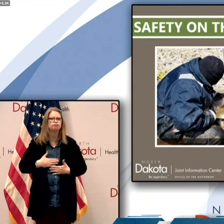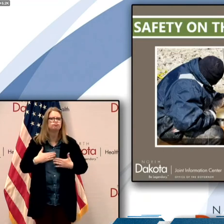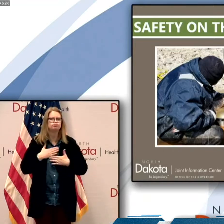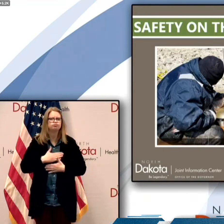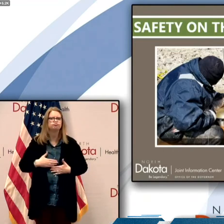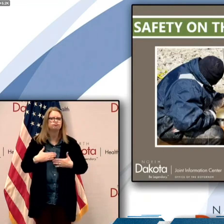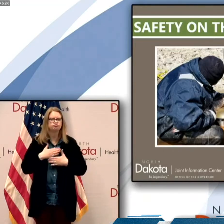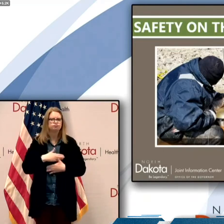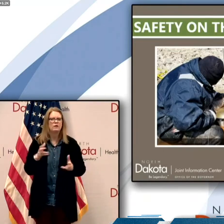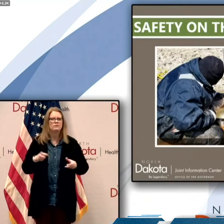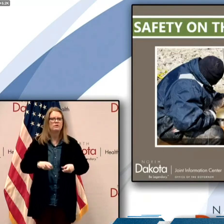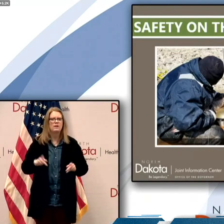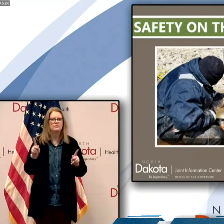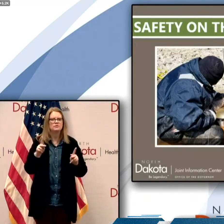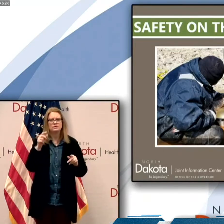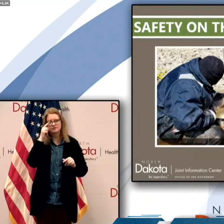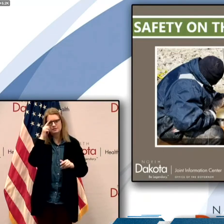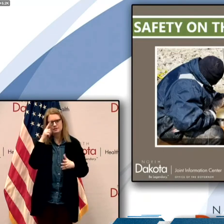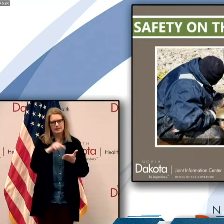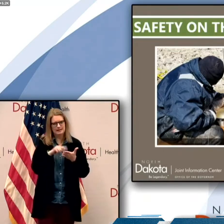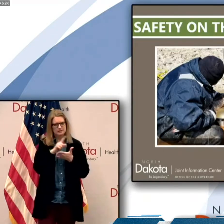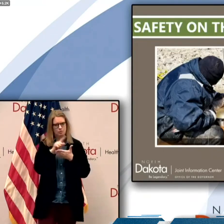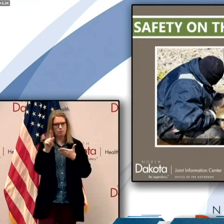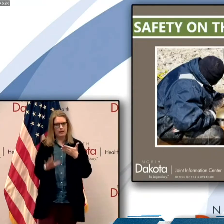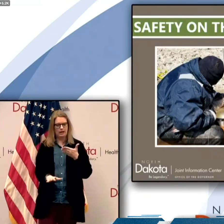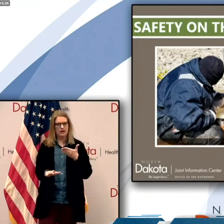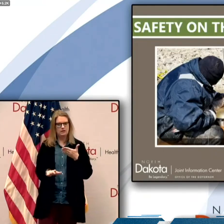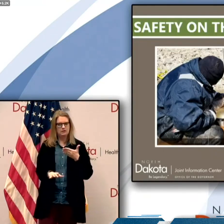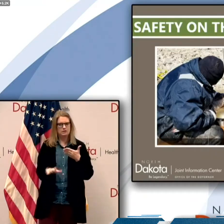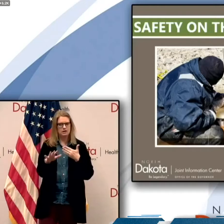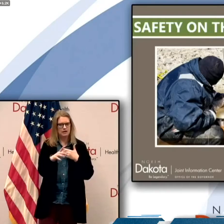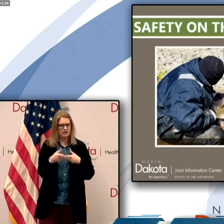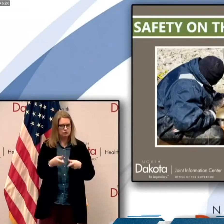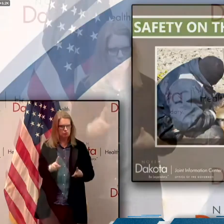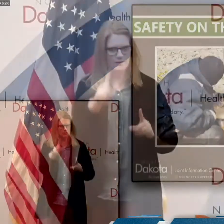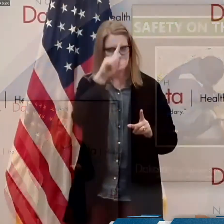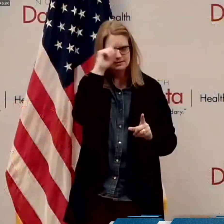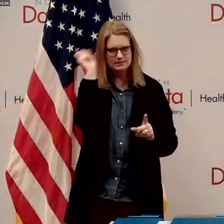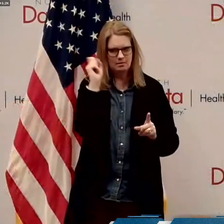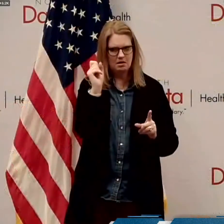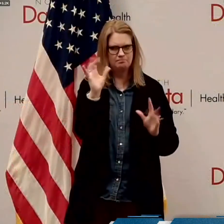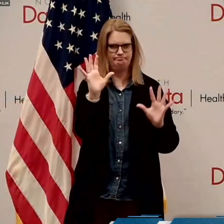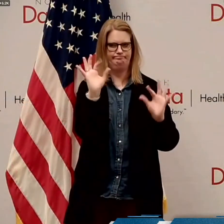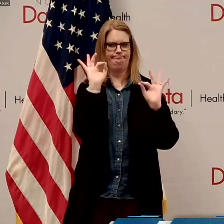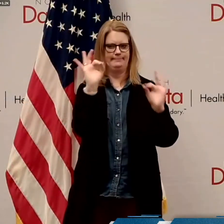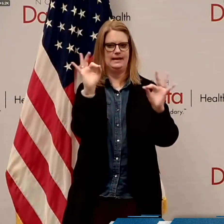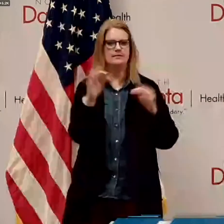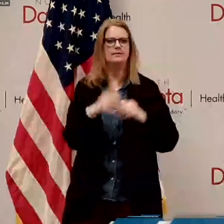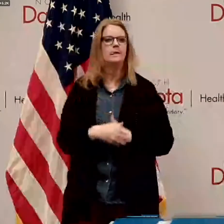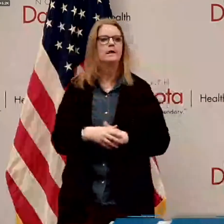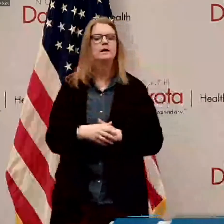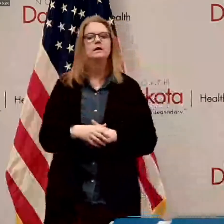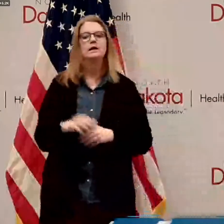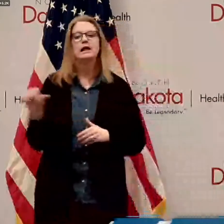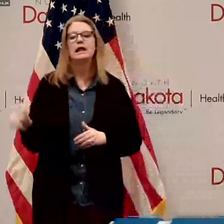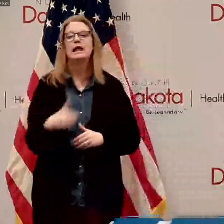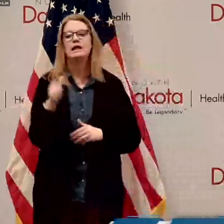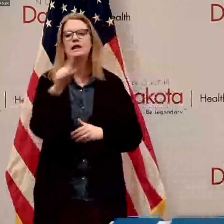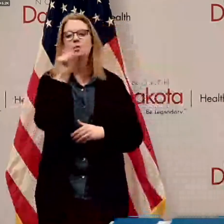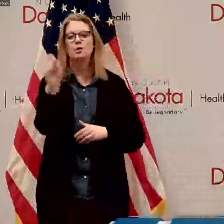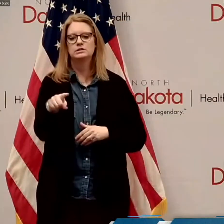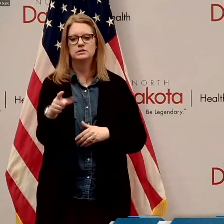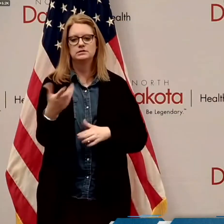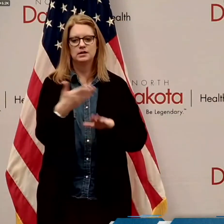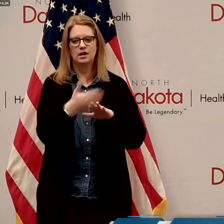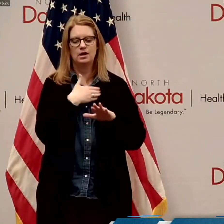North Dakotans this weekend and throughout the summer. And again, we'll now stand for questions, but before we go,